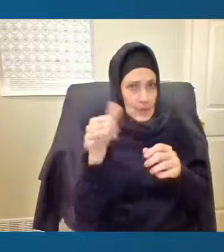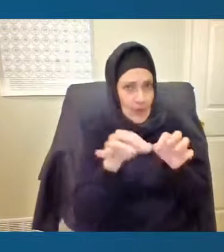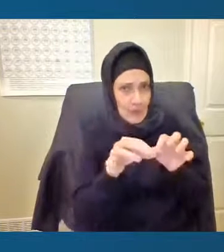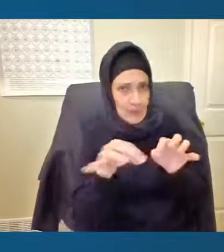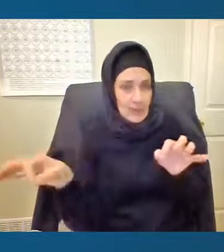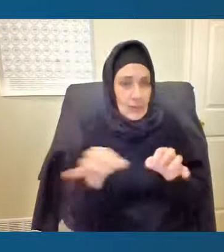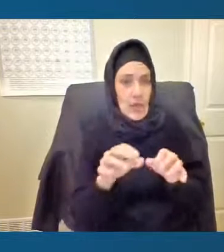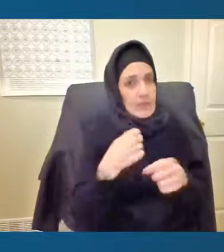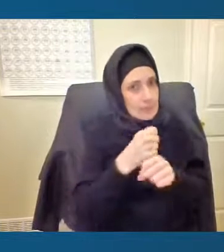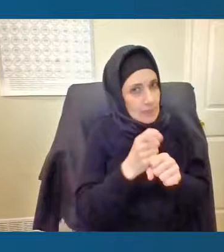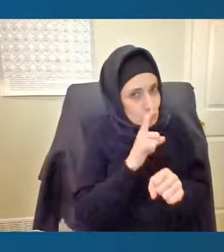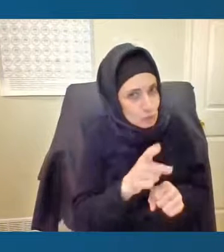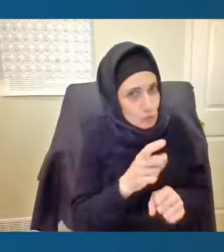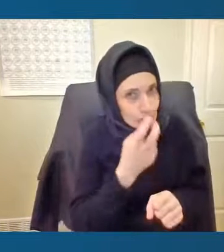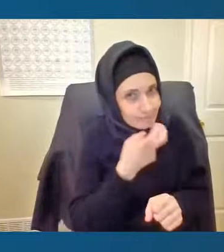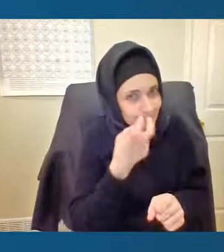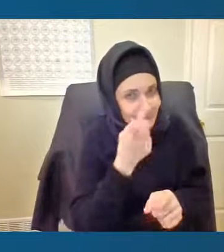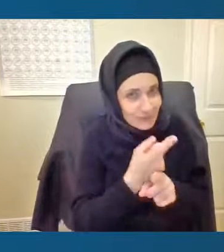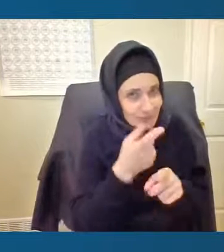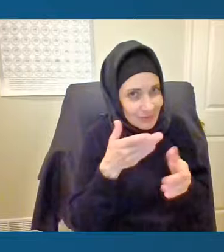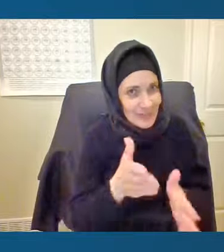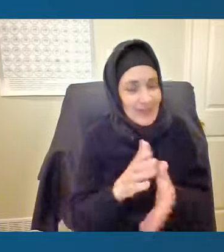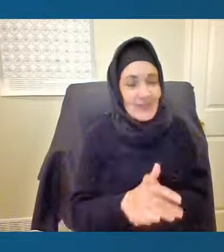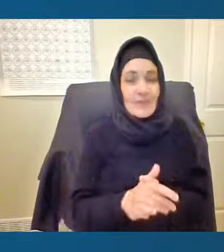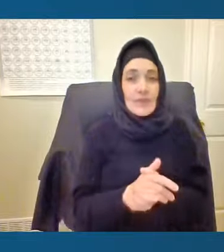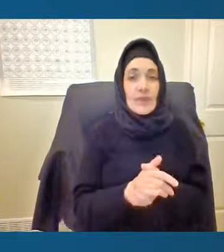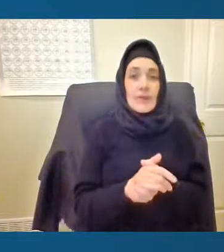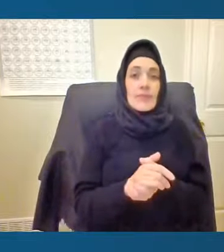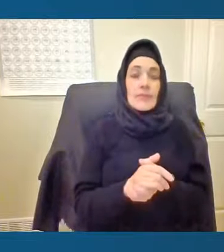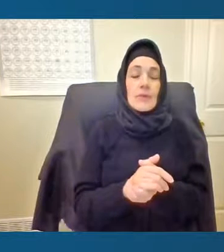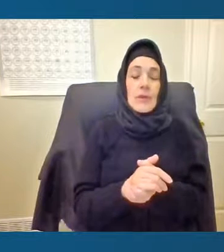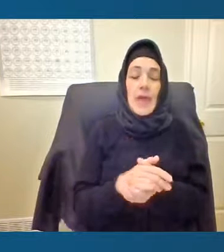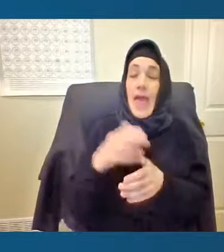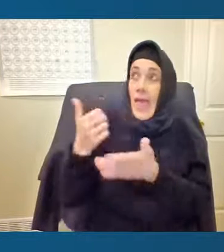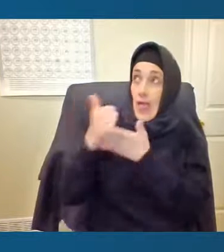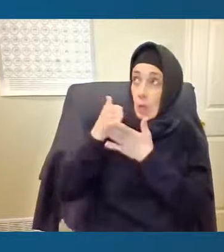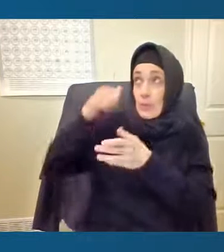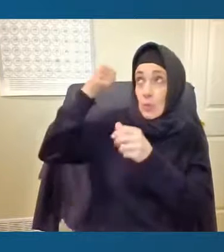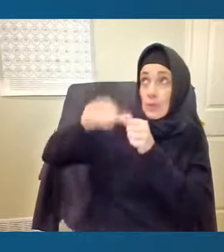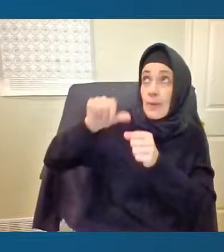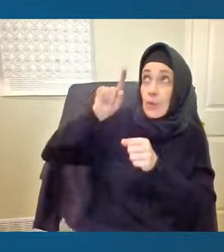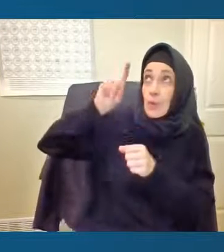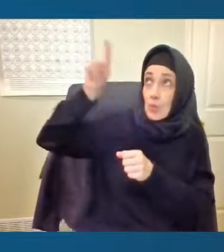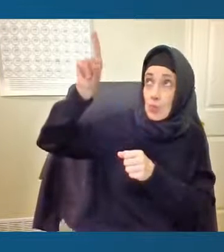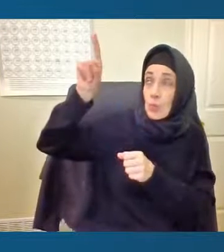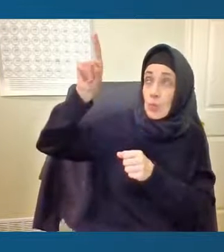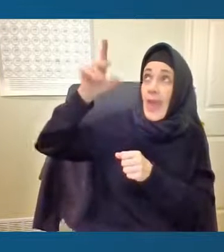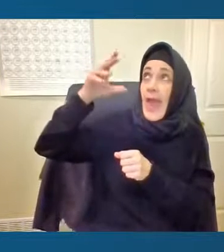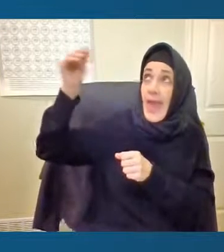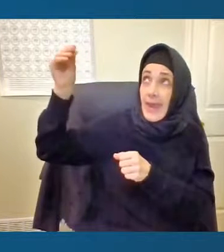Shukrika. Okay. Ala dhikrika wa shukrika. Oh, Allah, help me